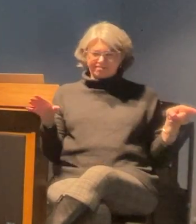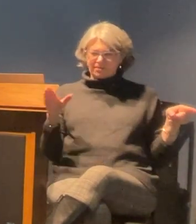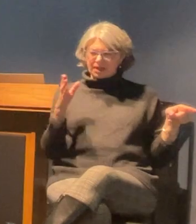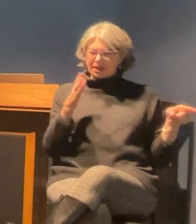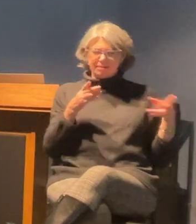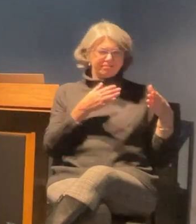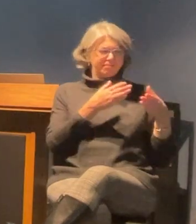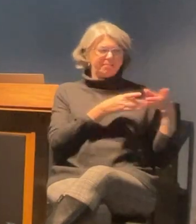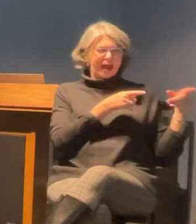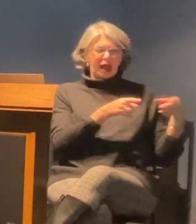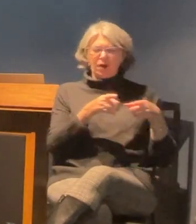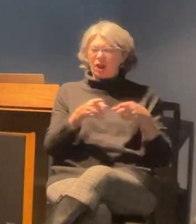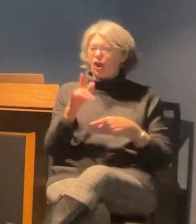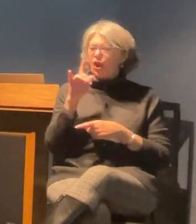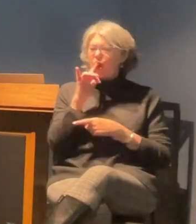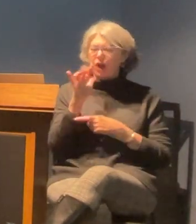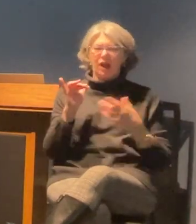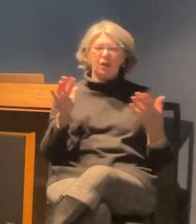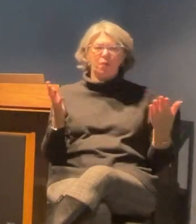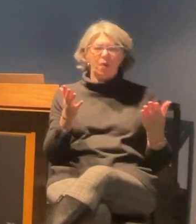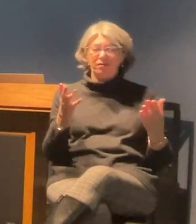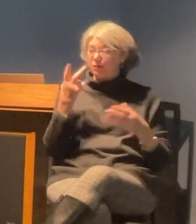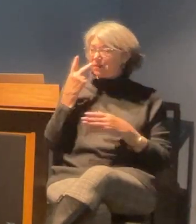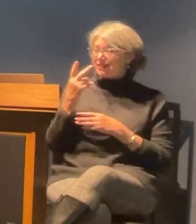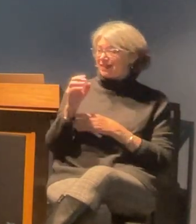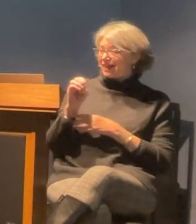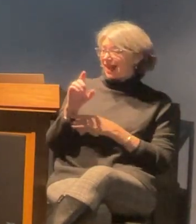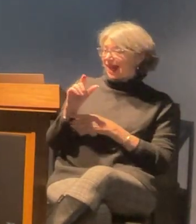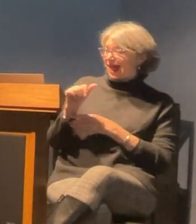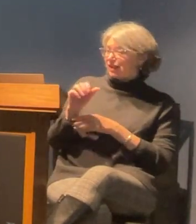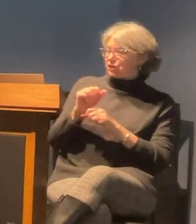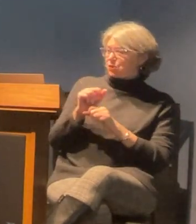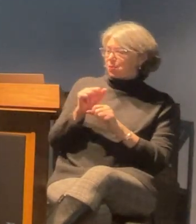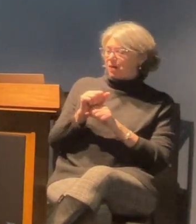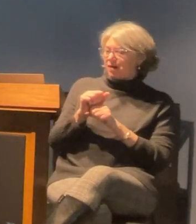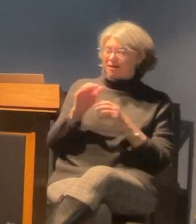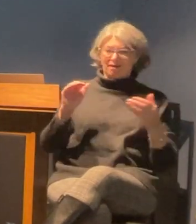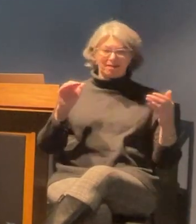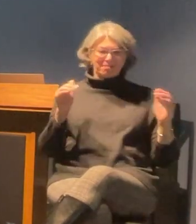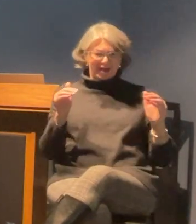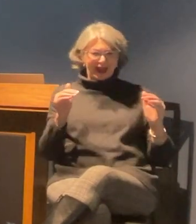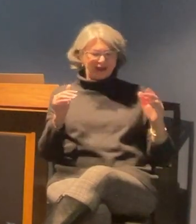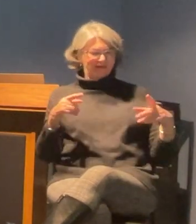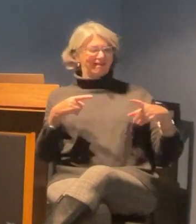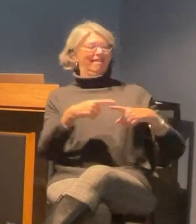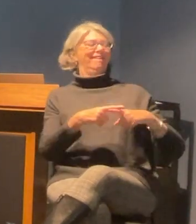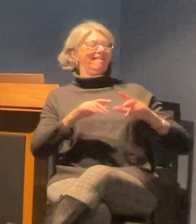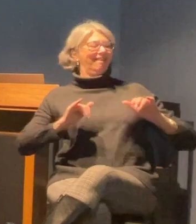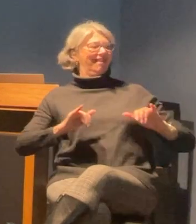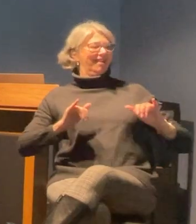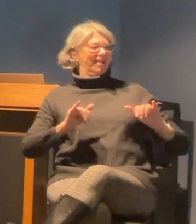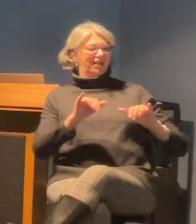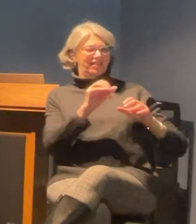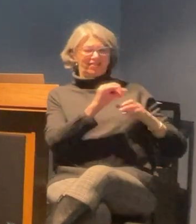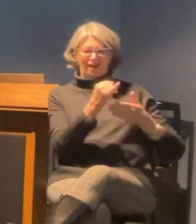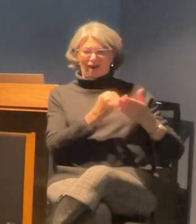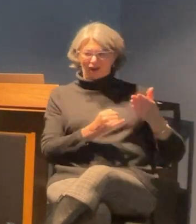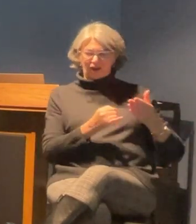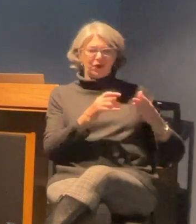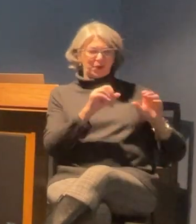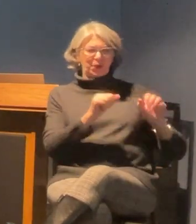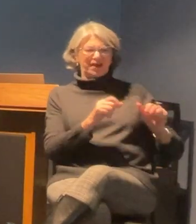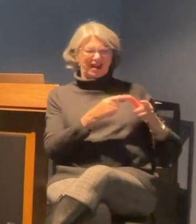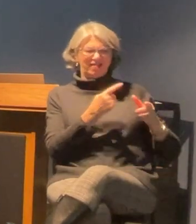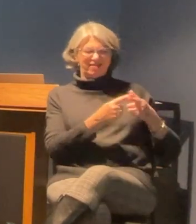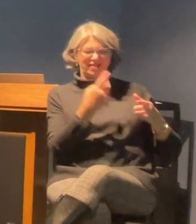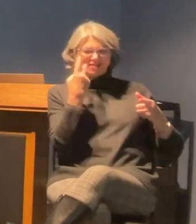of those parallels. We'll see Ella's work juxtaposed with some of the works that you can